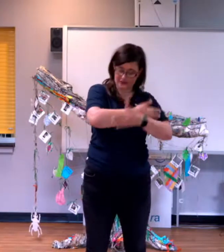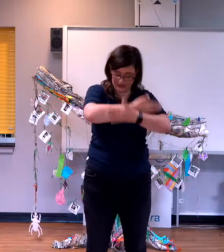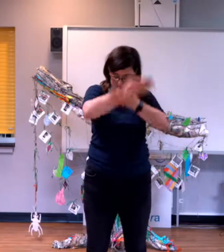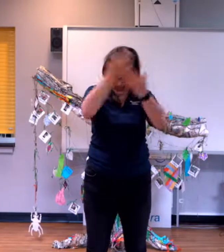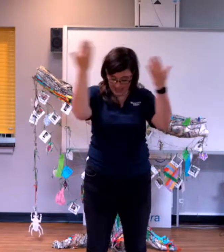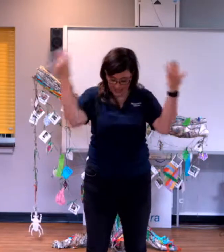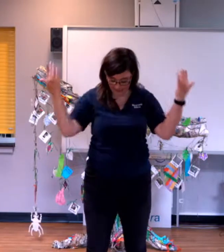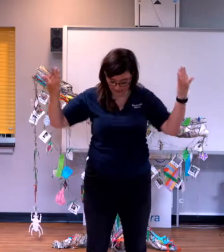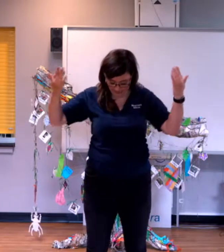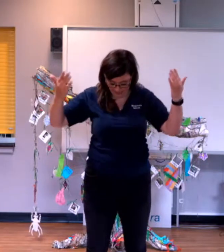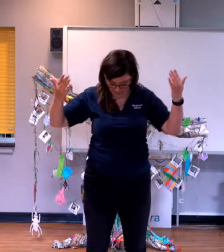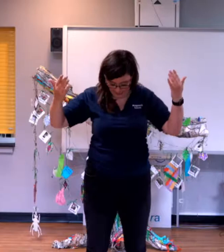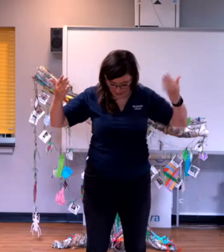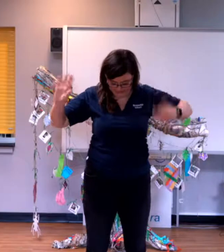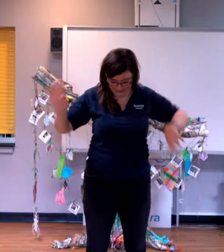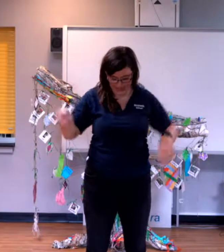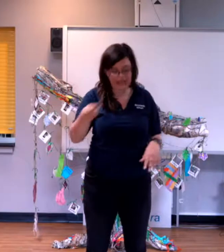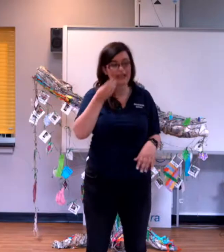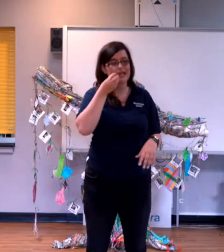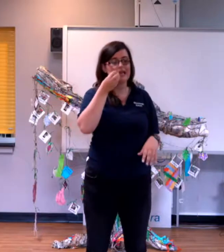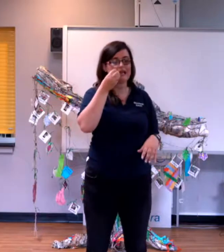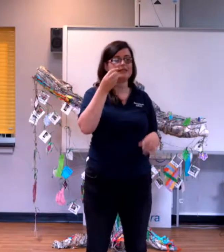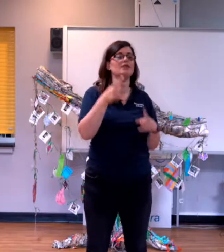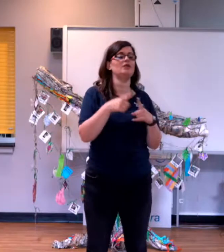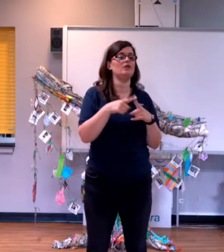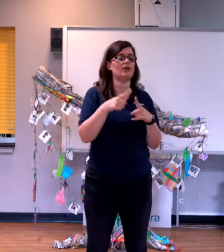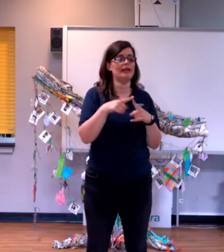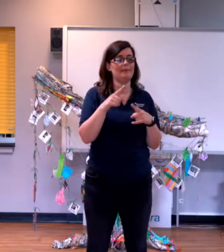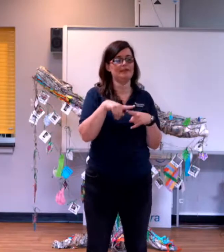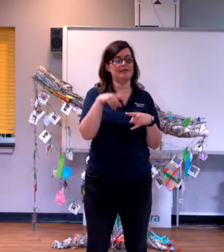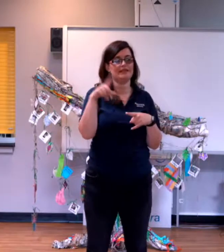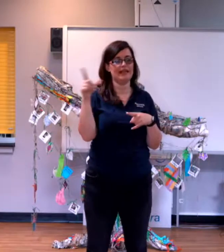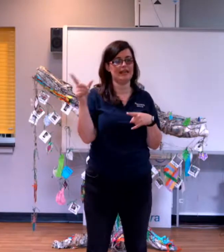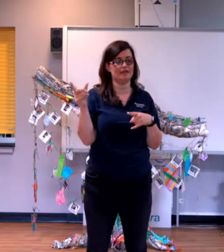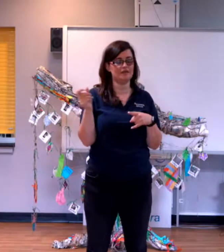the day. And it eats eucalyptus leaves.